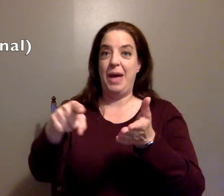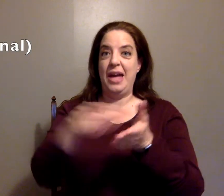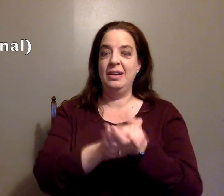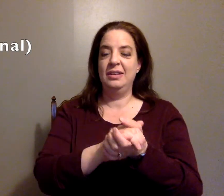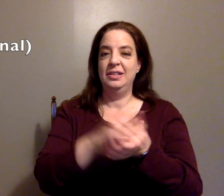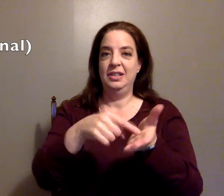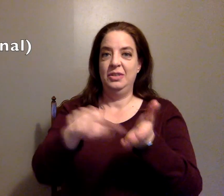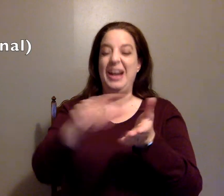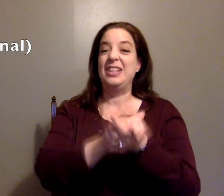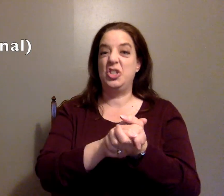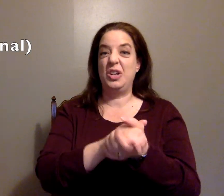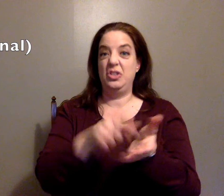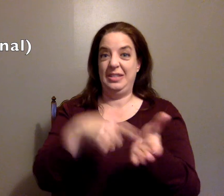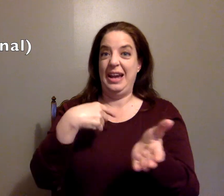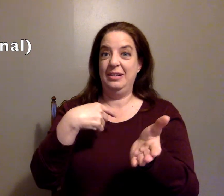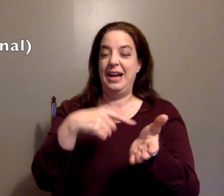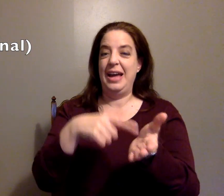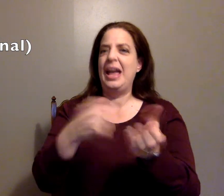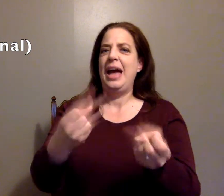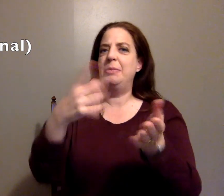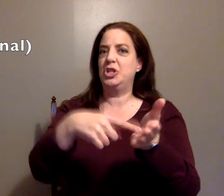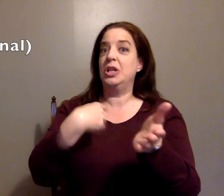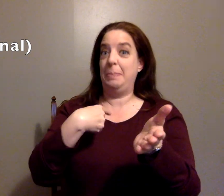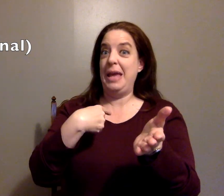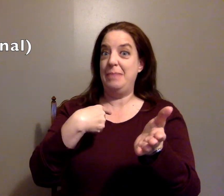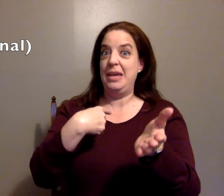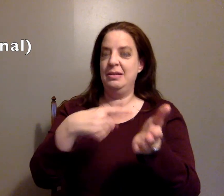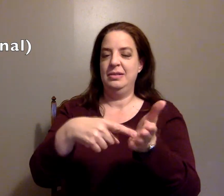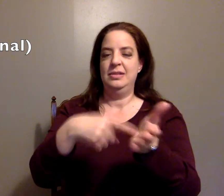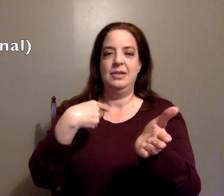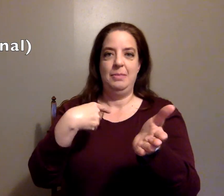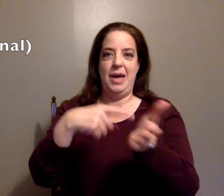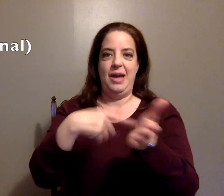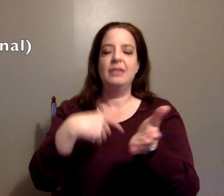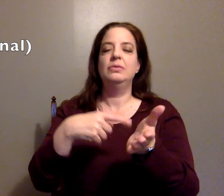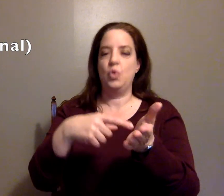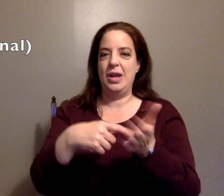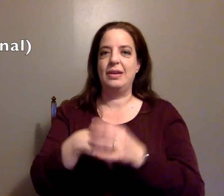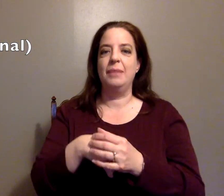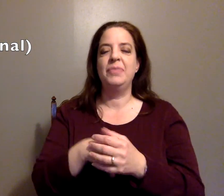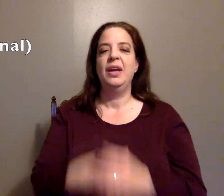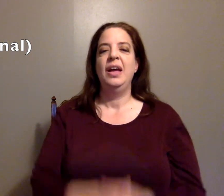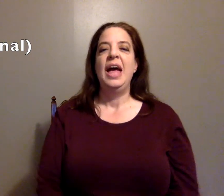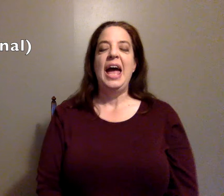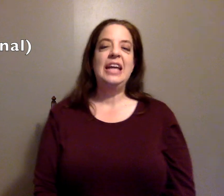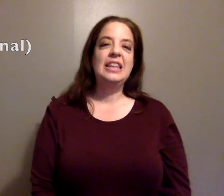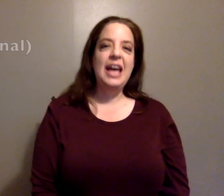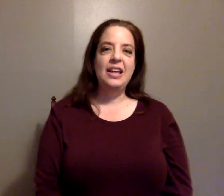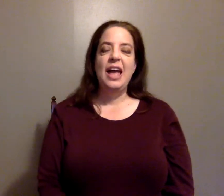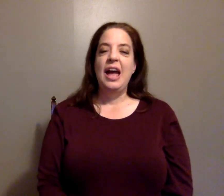pay, right? That's a directional sign, like how much are you going to pay me, pay or income. And then